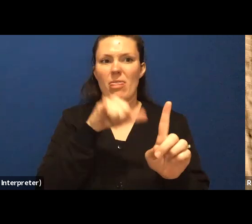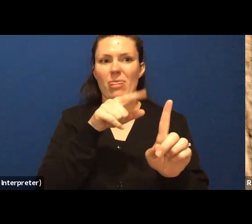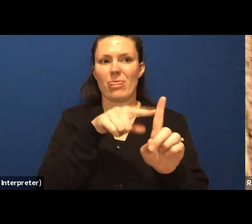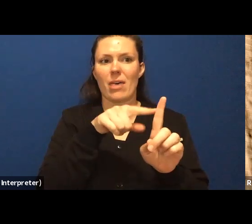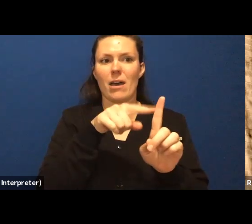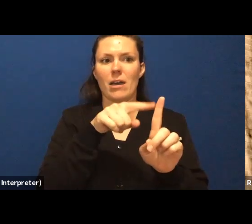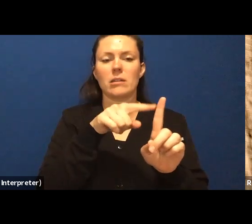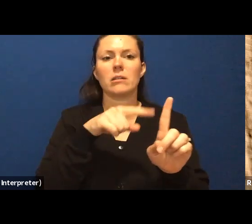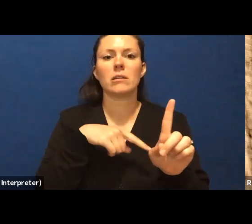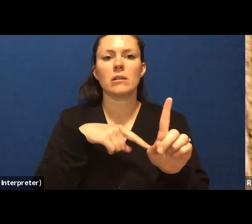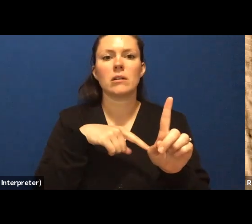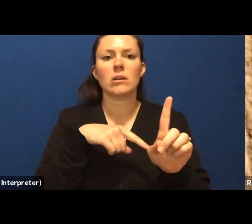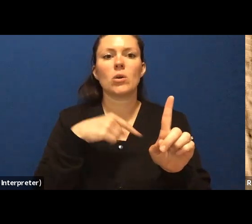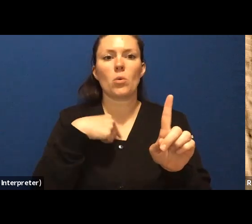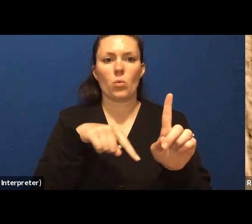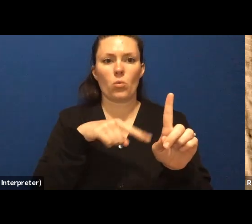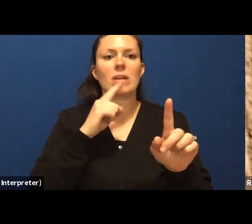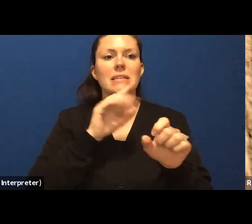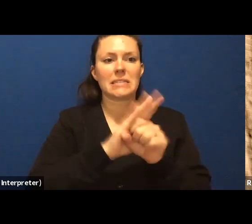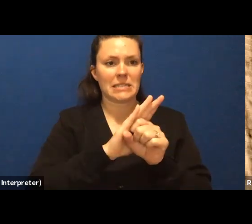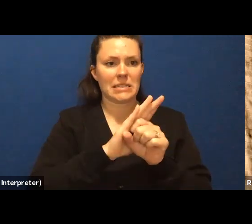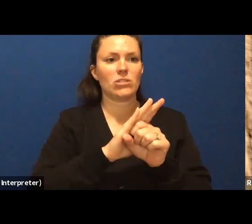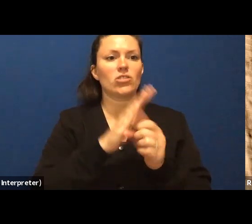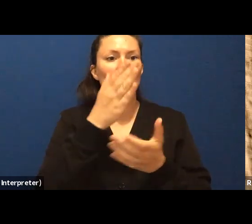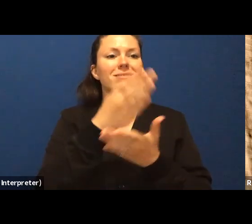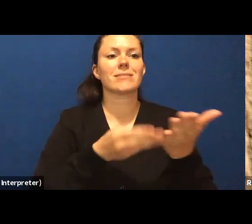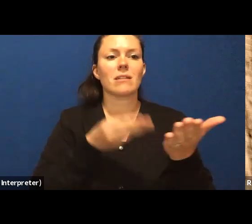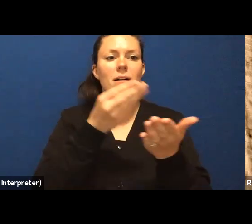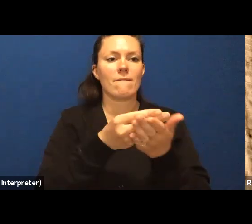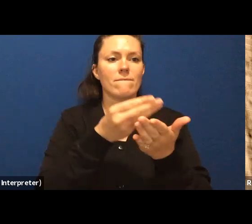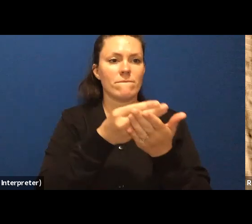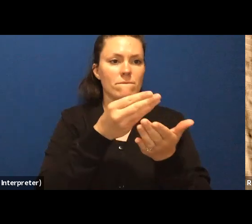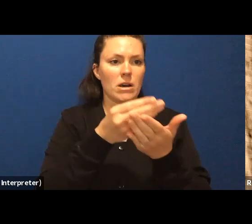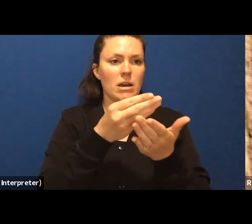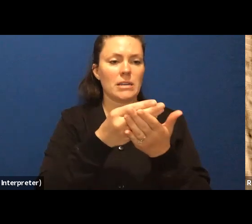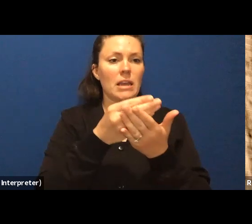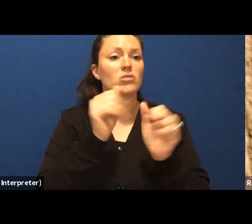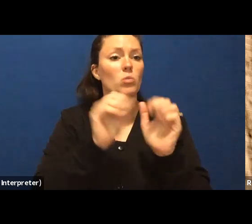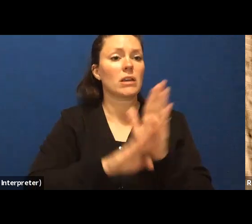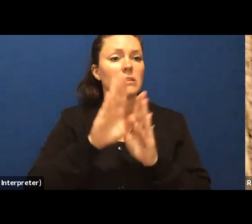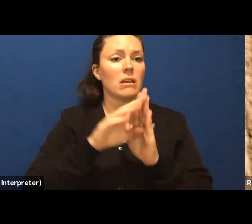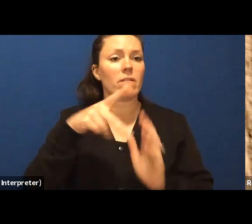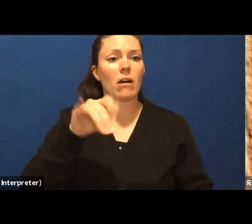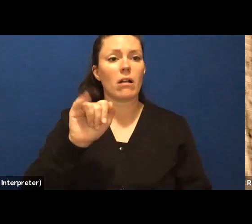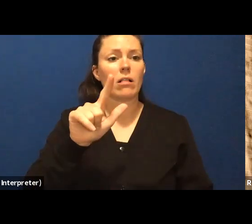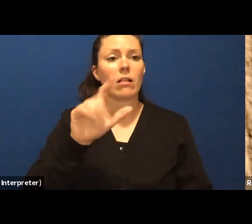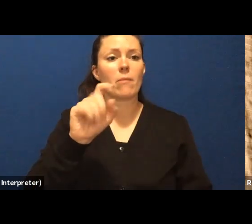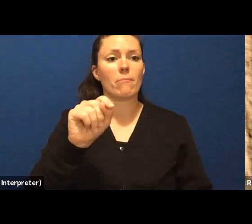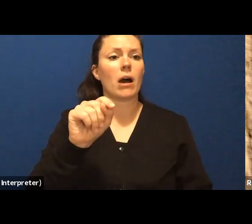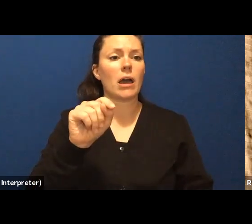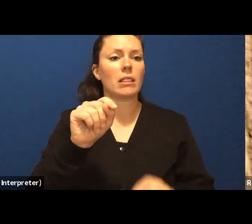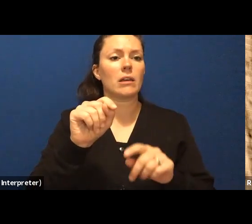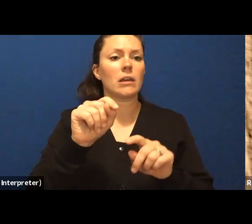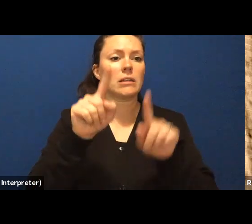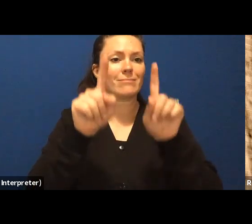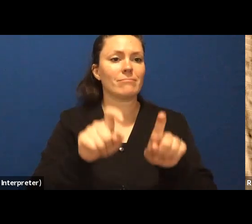were able to secure some funding to create a pilot program. And that pilot